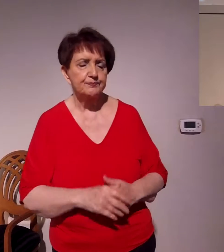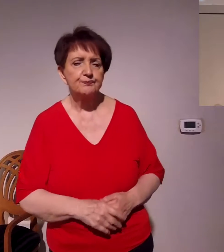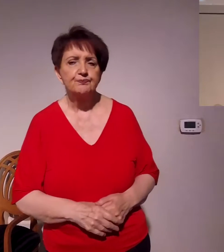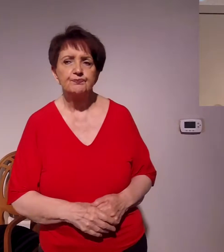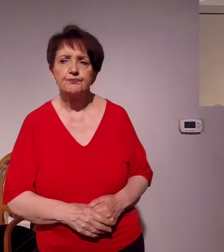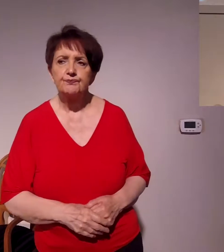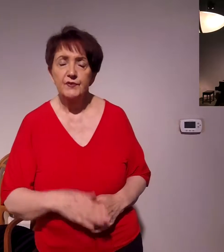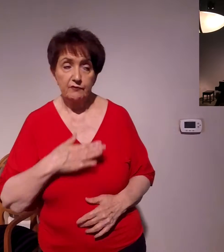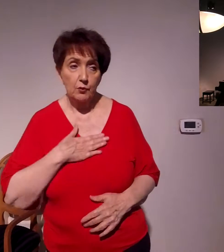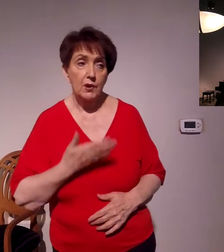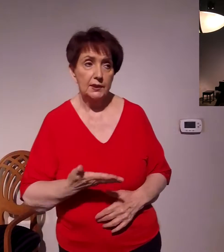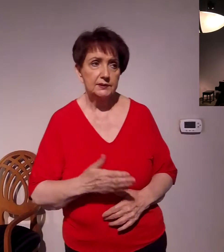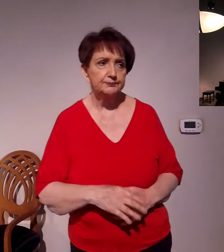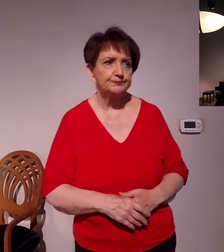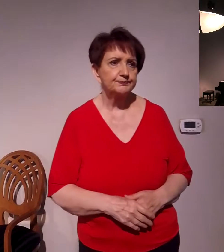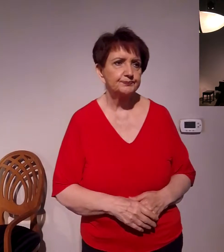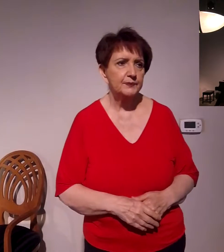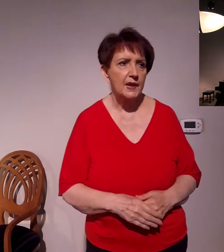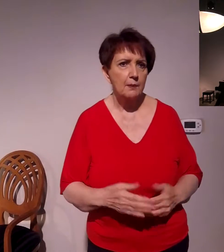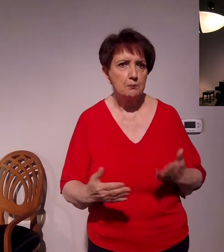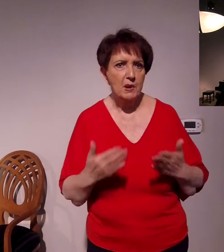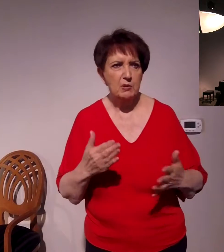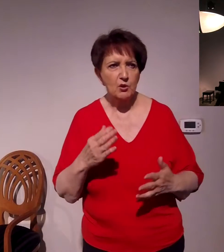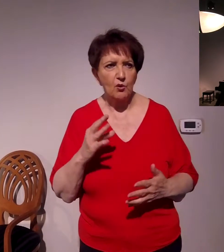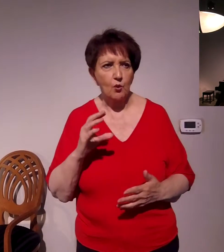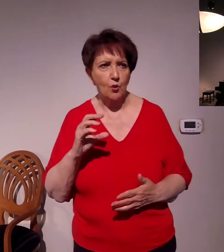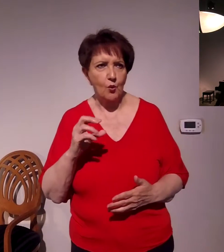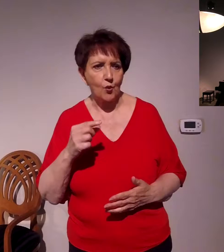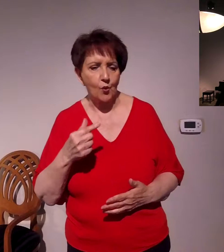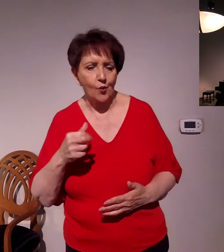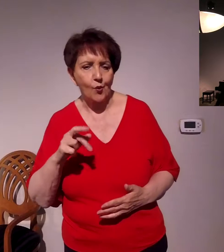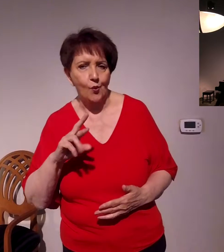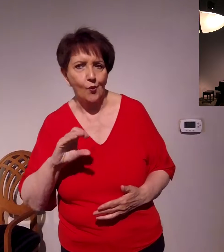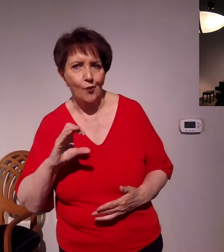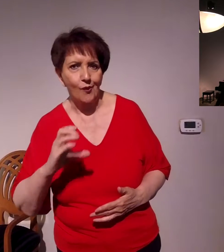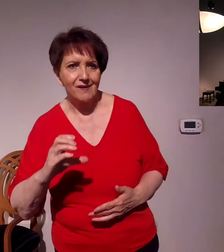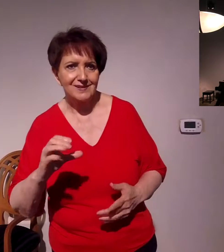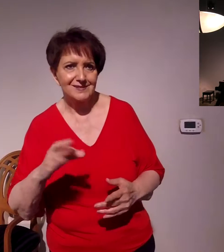good. Maybe you'll grok something.